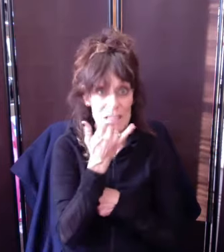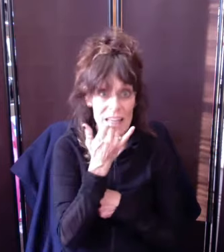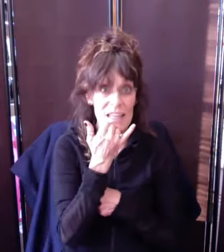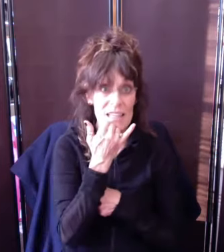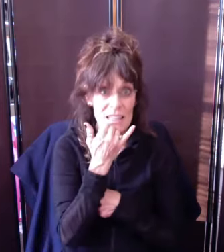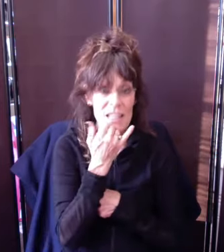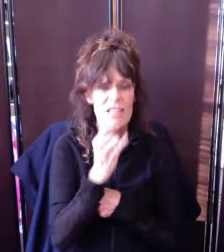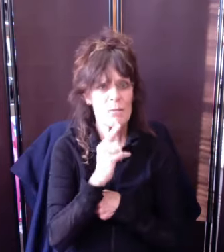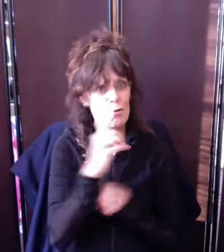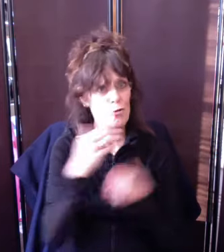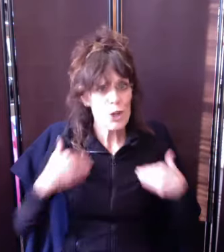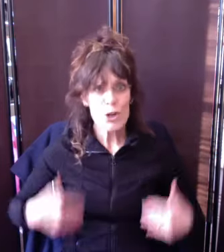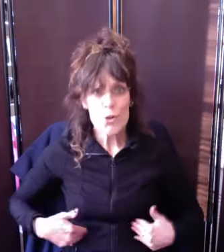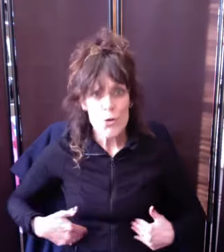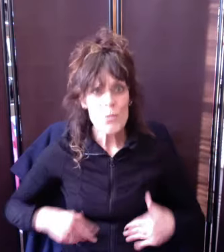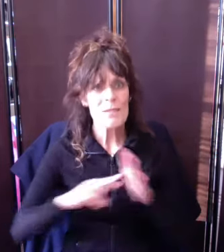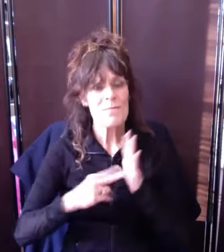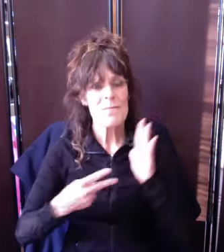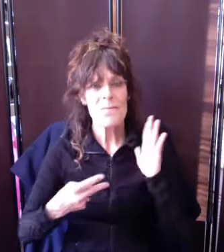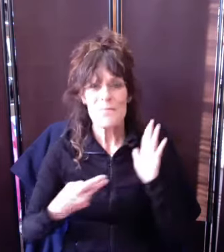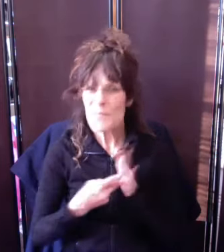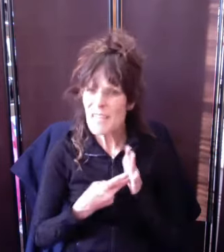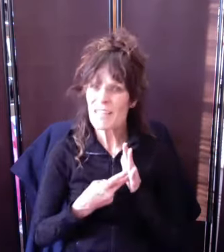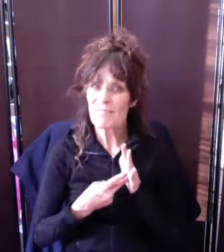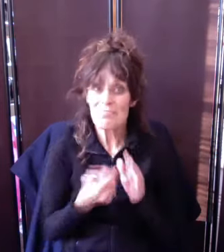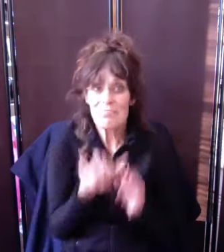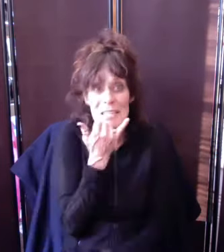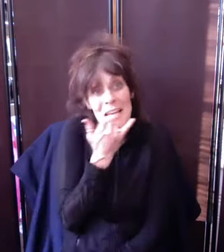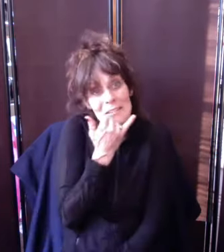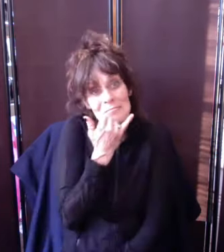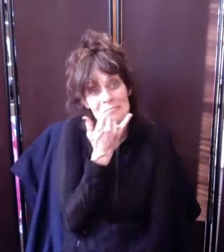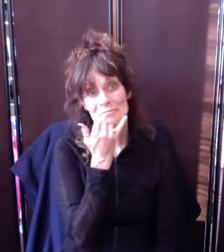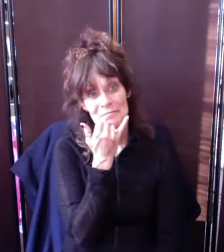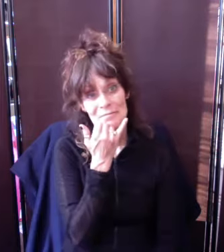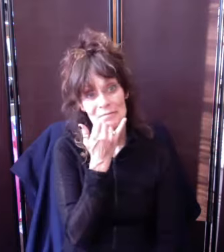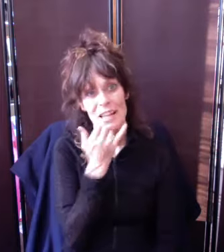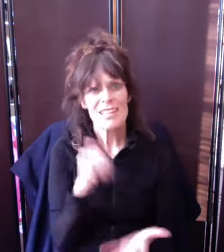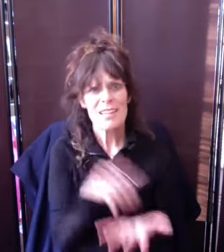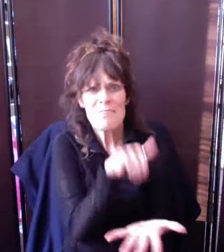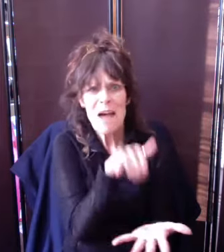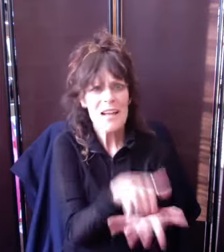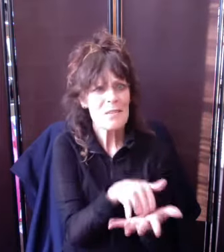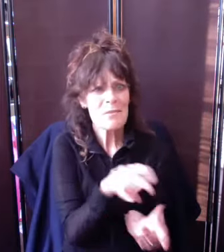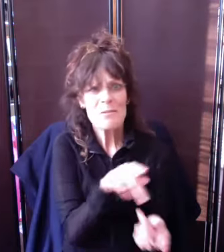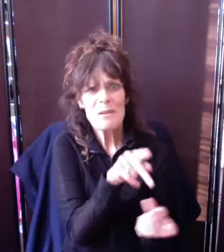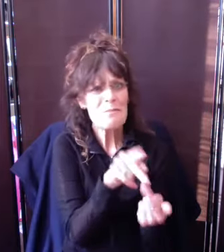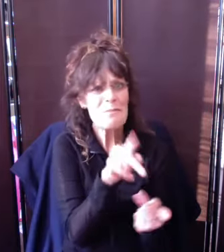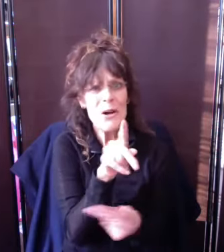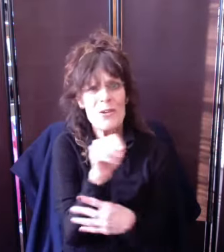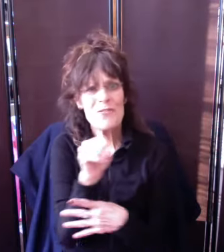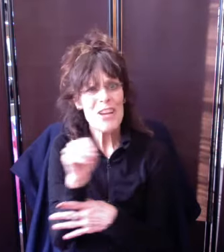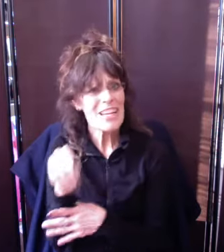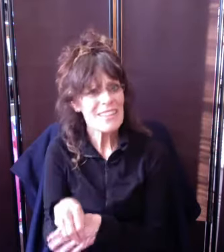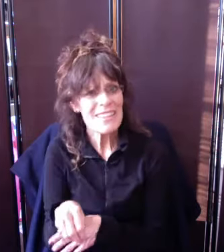human means to make mistakes, because it's impossible to be perfect. They say that a spiritual person makes about